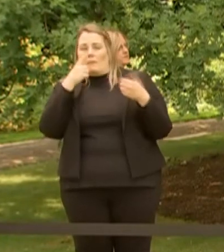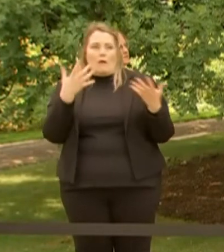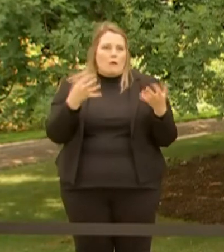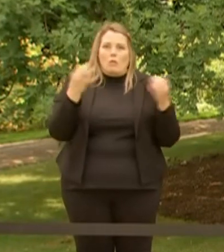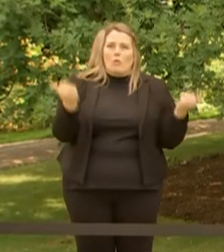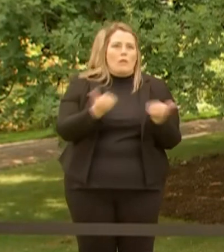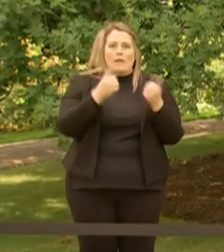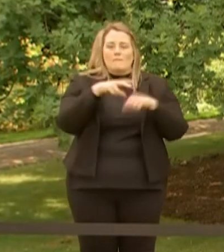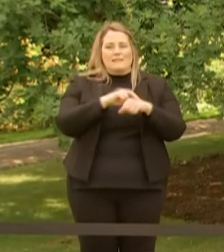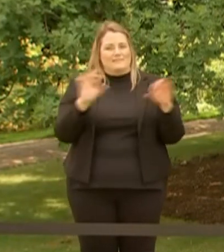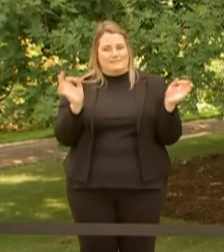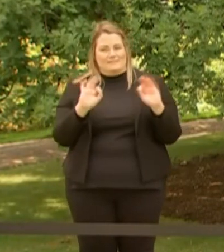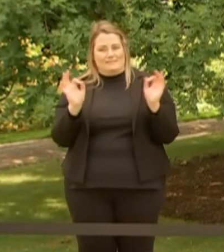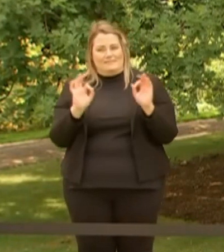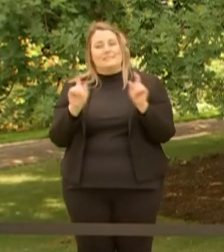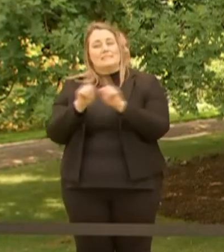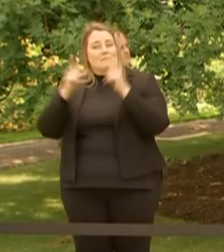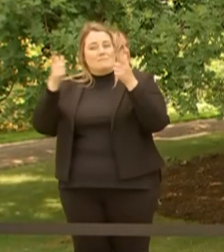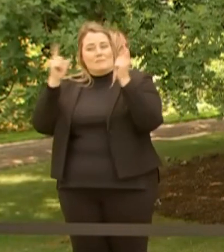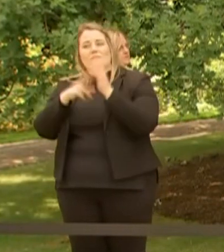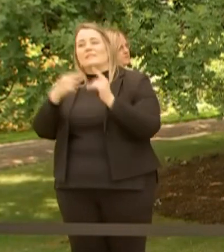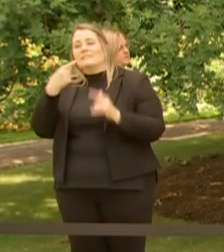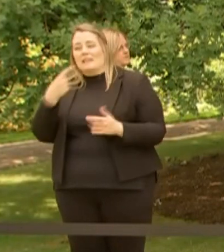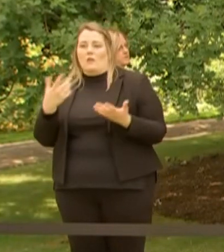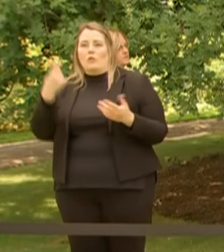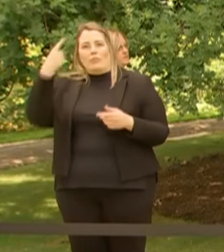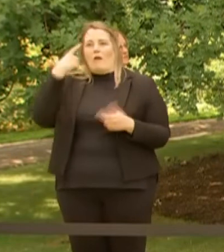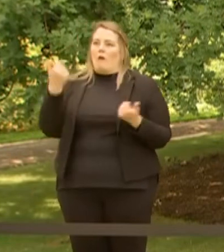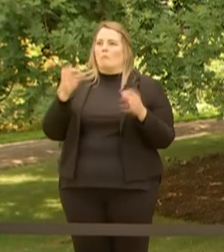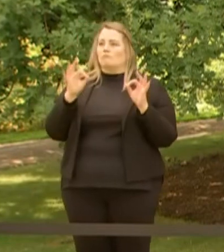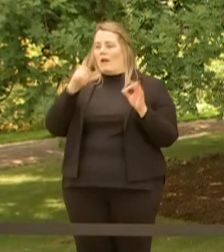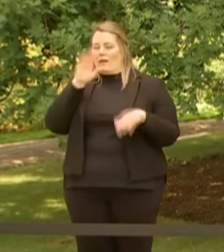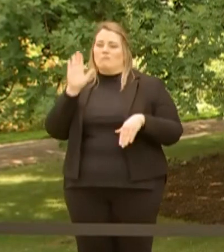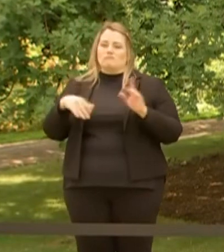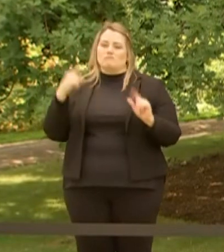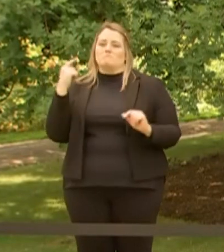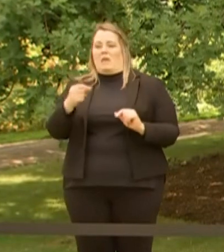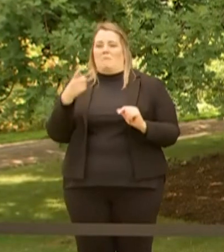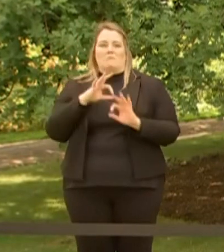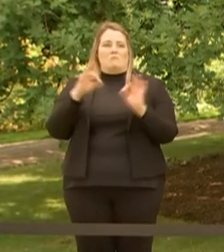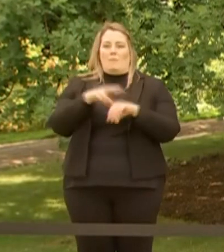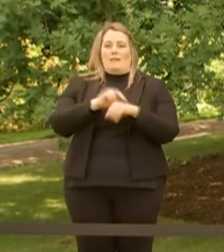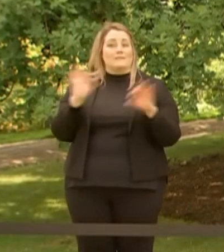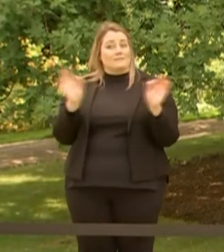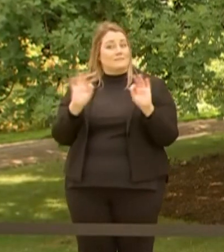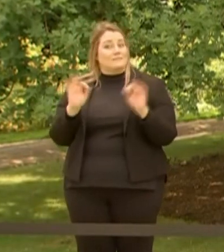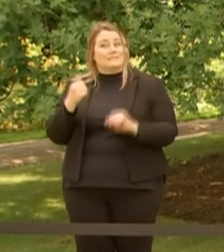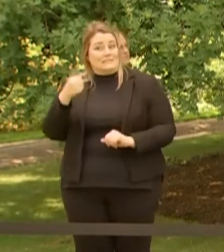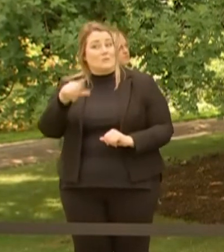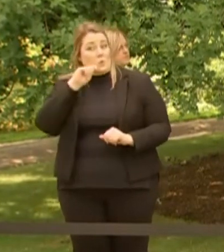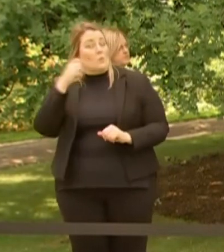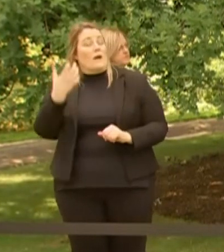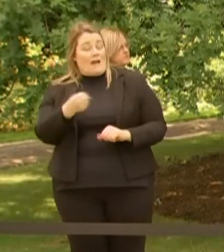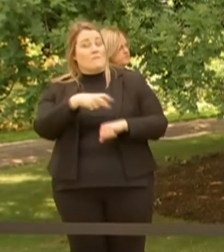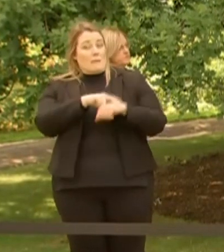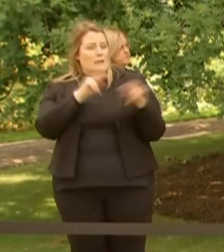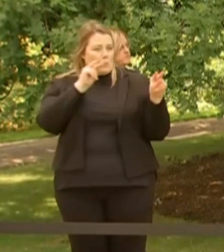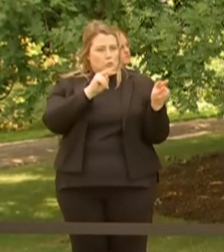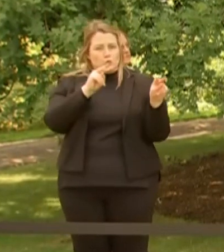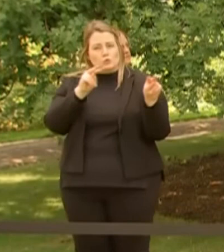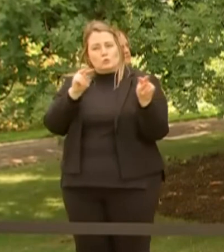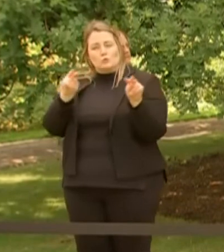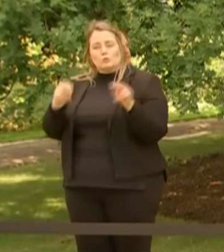is not a time to think we won't have more police on the road. We've got a responsibility of providing service to the community. That will continue. But as we do with